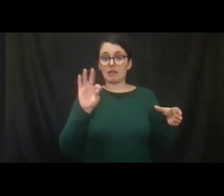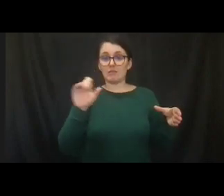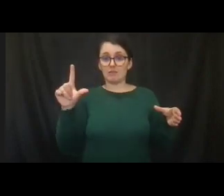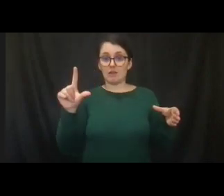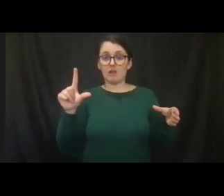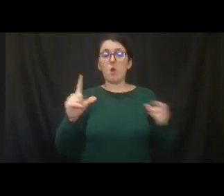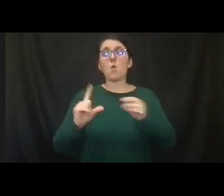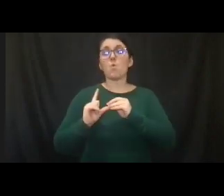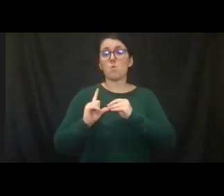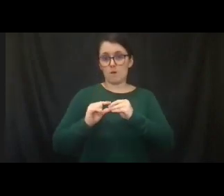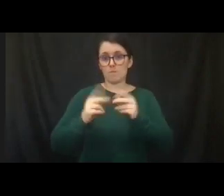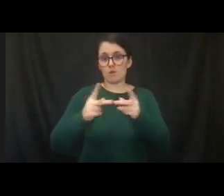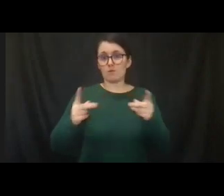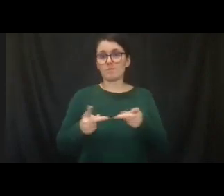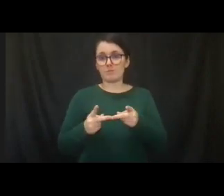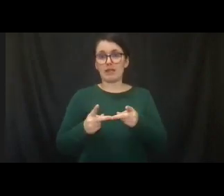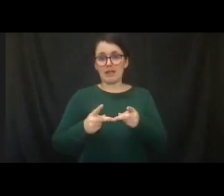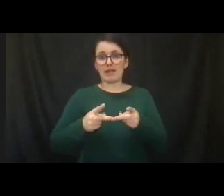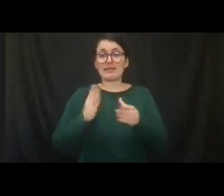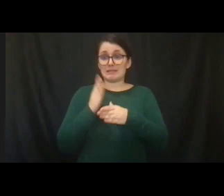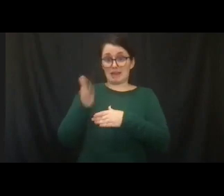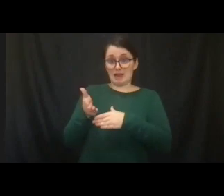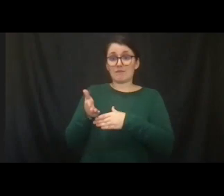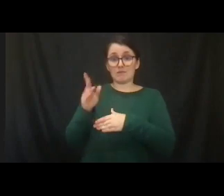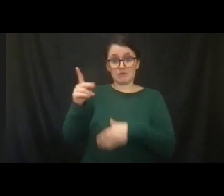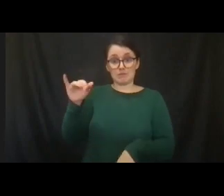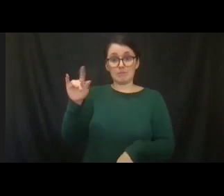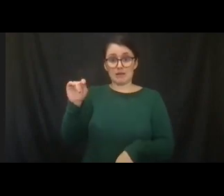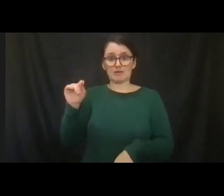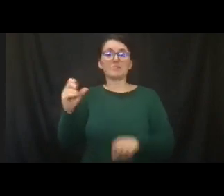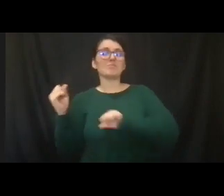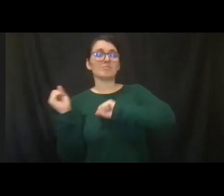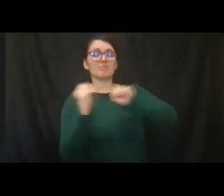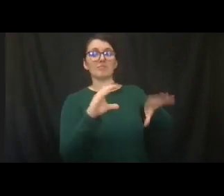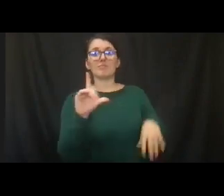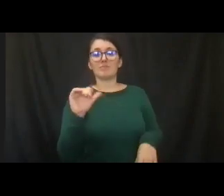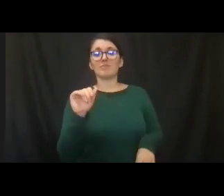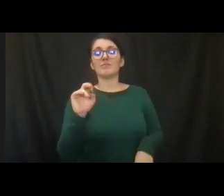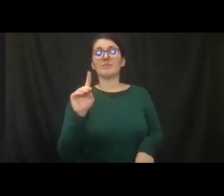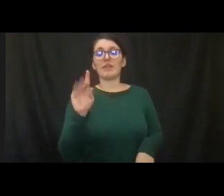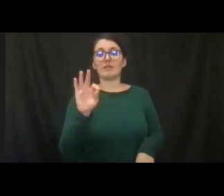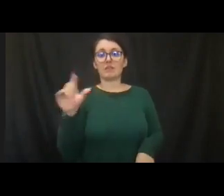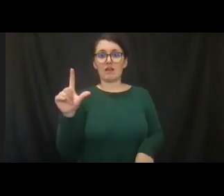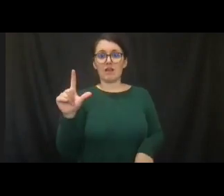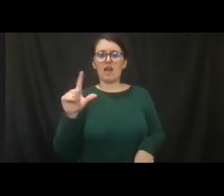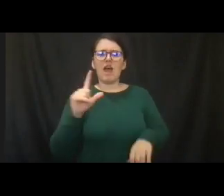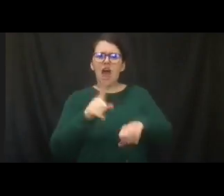destination, which is the Short Mountain landfill. And how long does the garbage stay in the landfill?